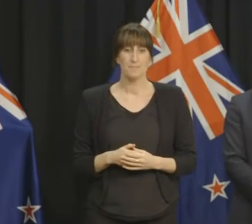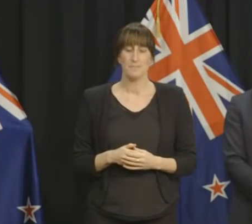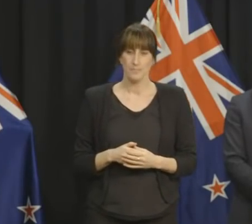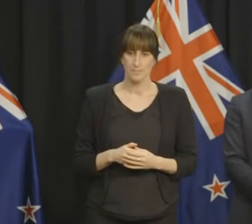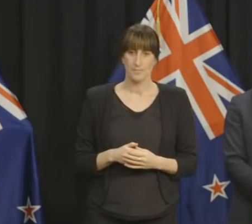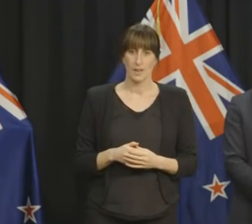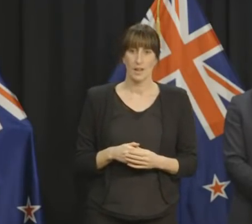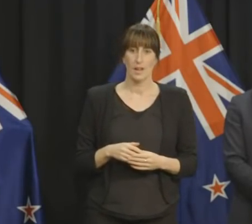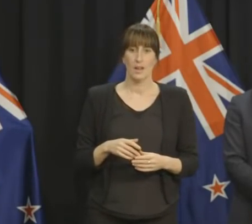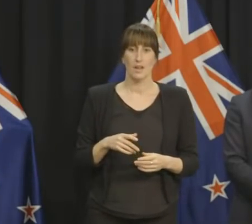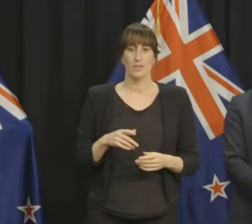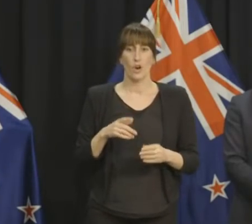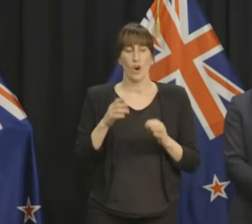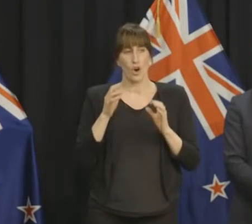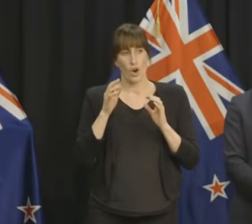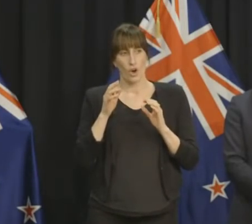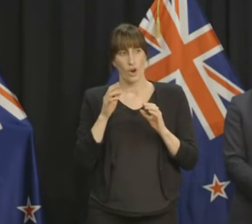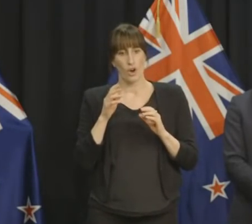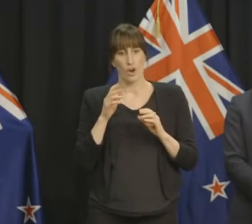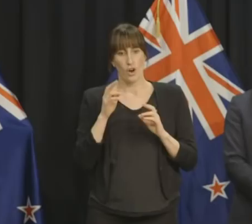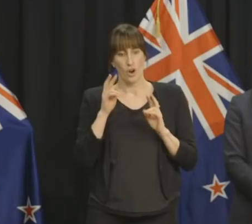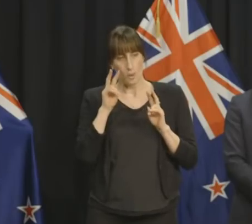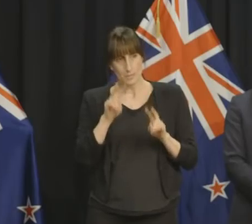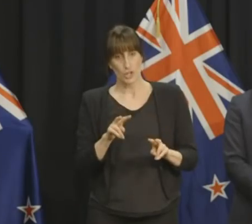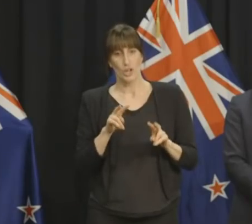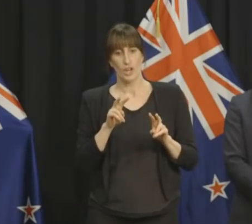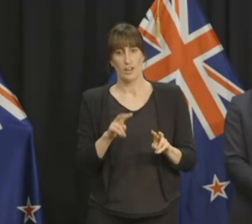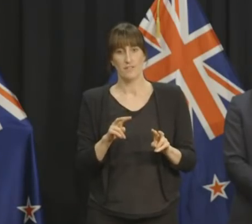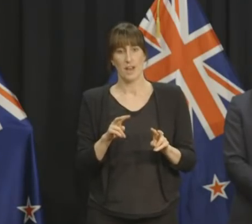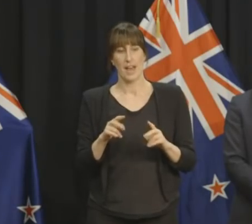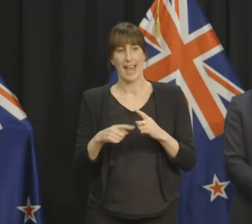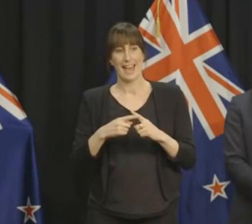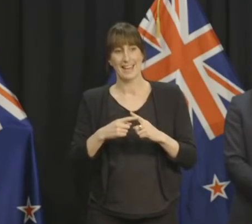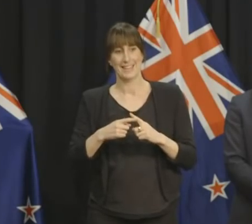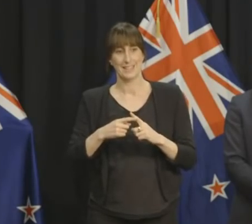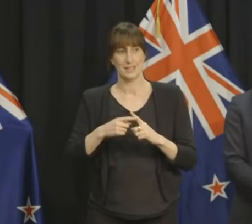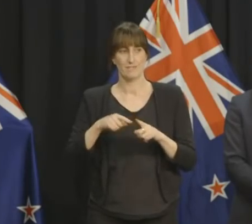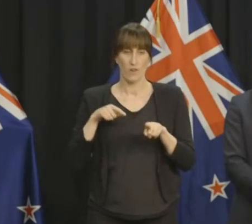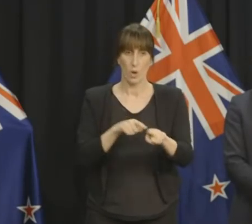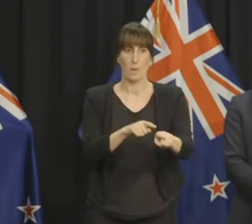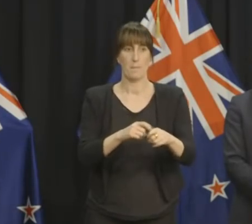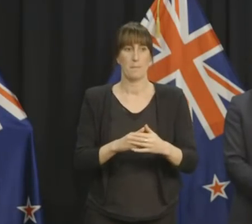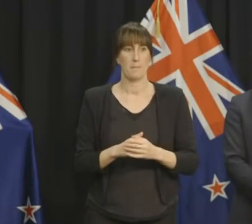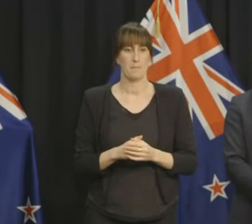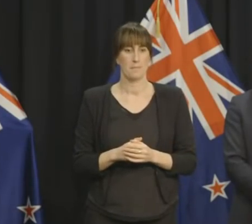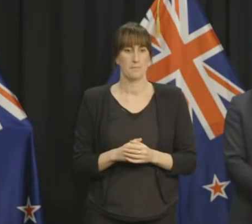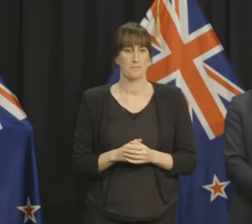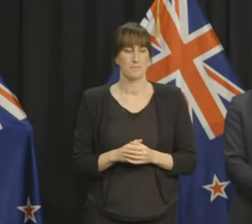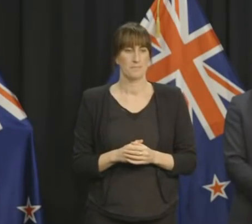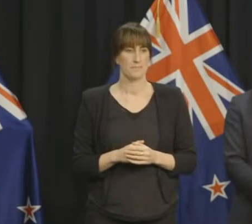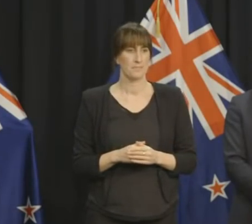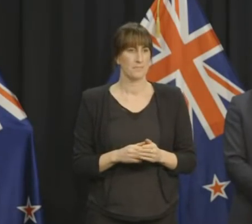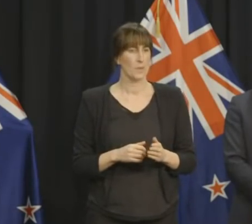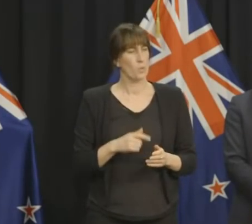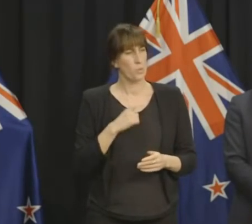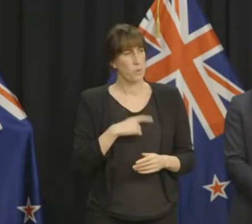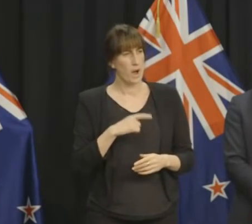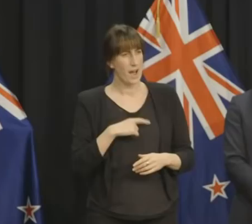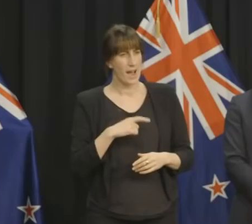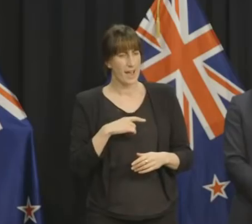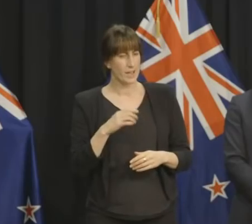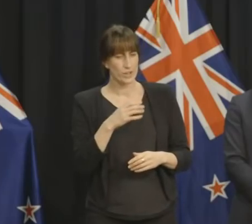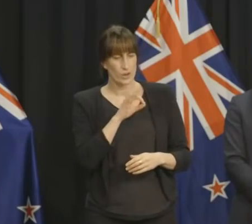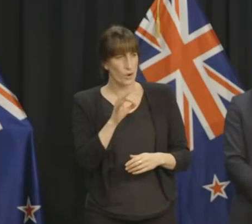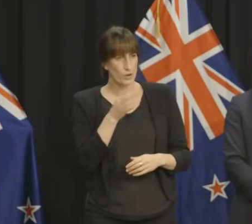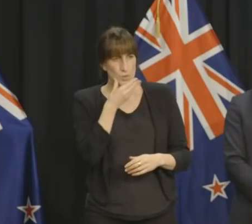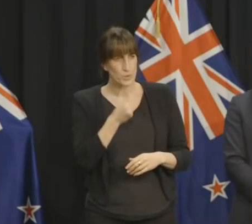is detention, surely. I think they both go together. So why would you not put a police officer that has that power there?